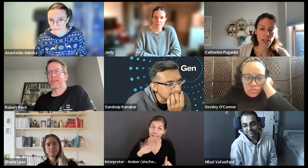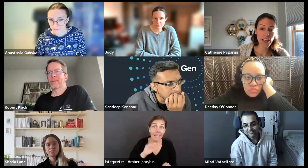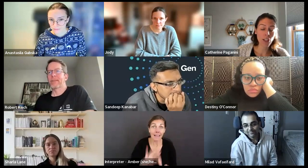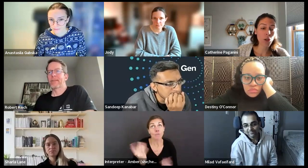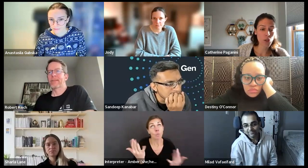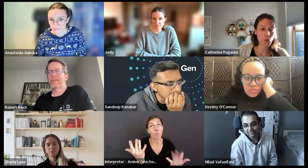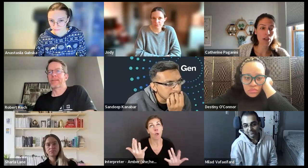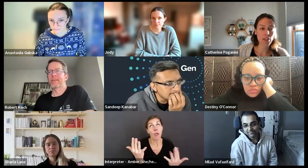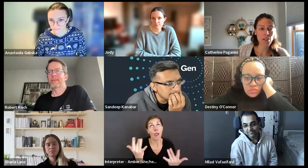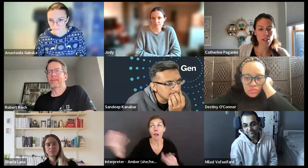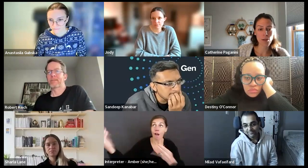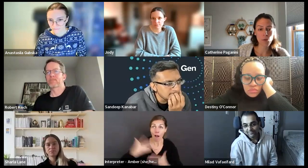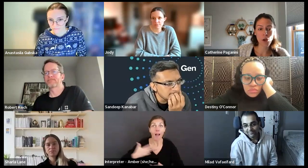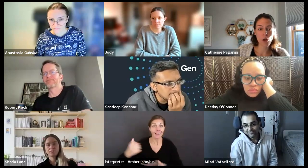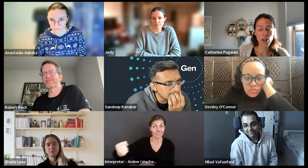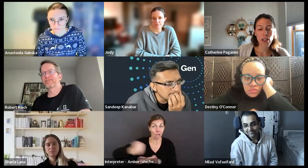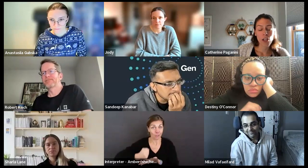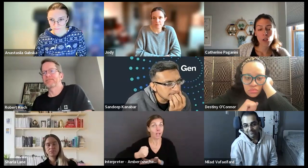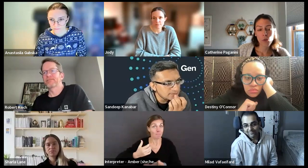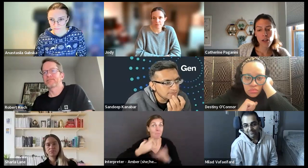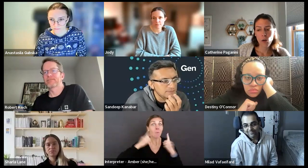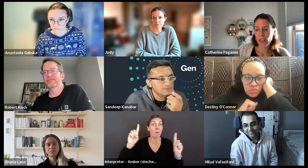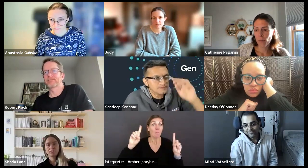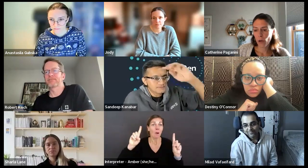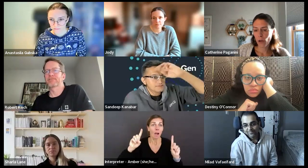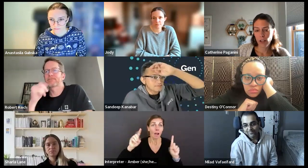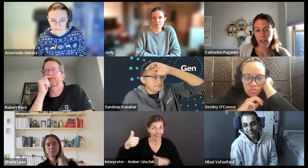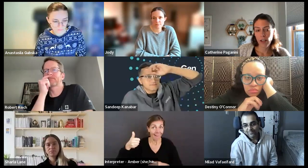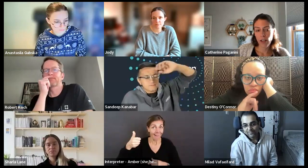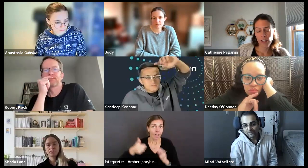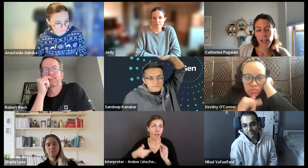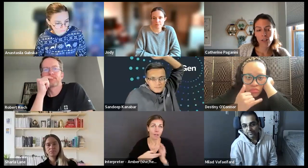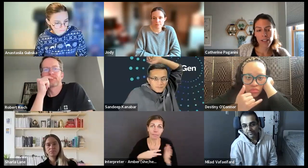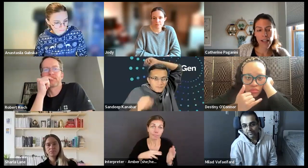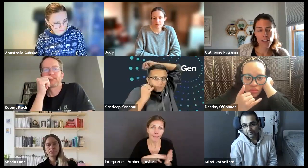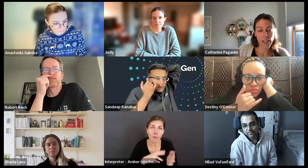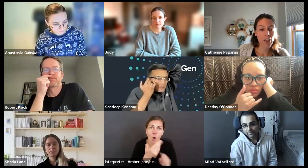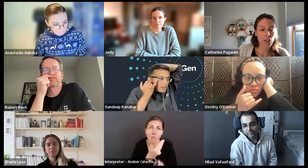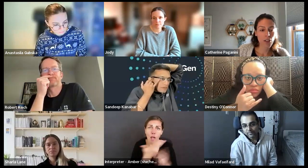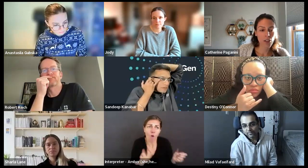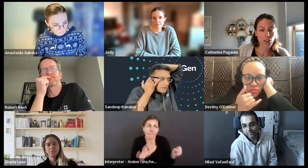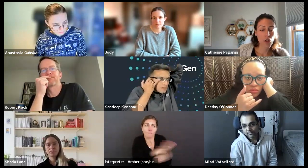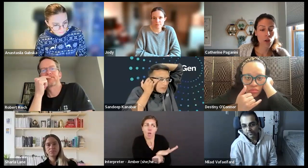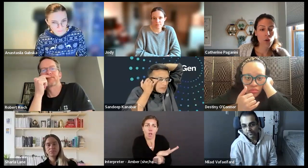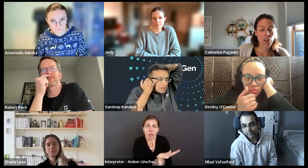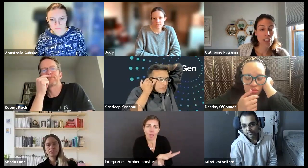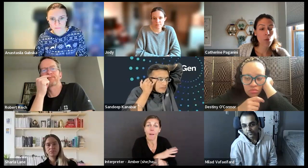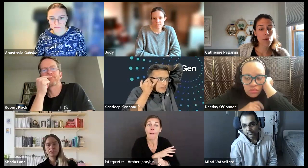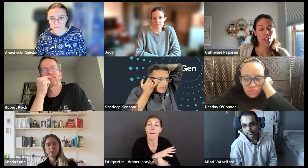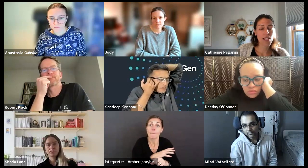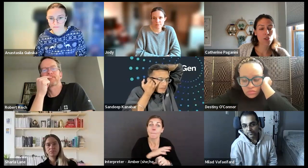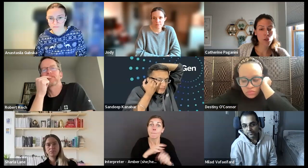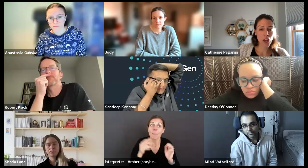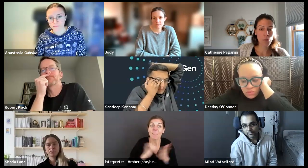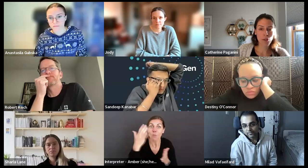when you know it, like the closest ones. So you can always book a hotel and cancel later. So that's